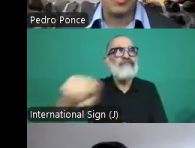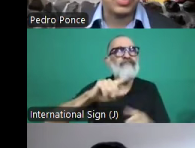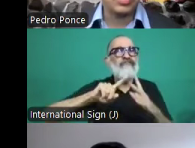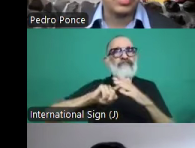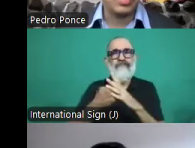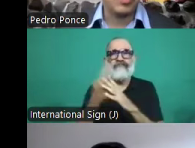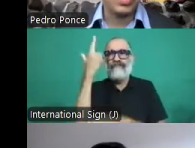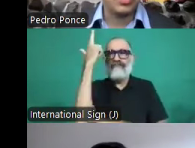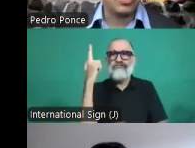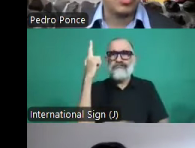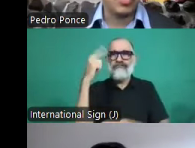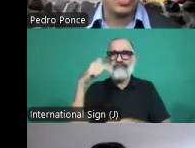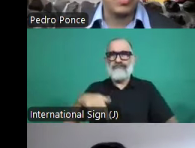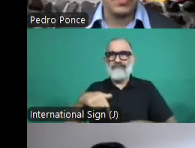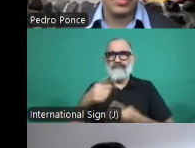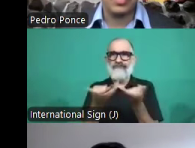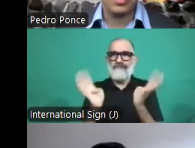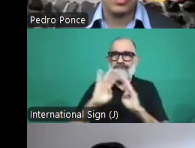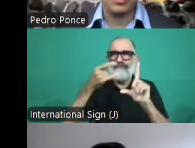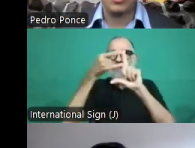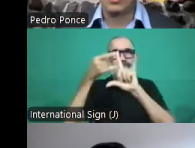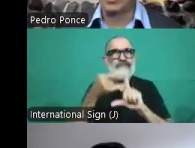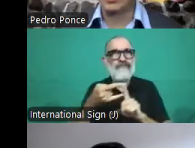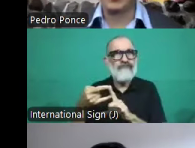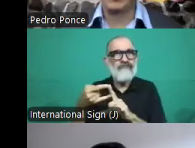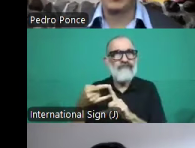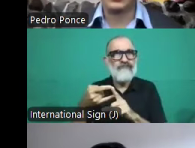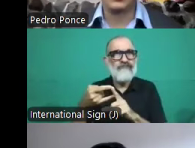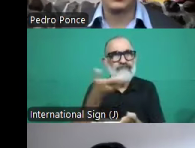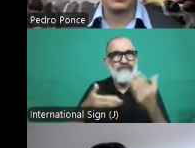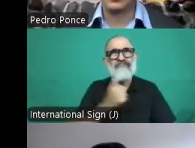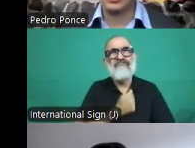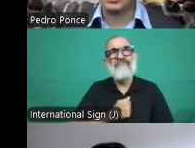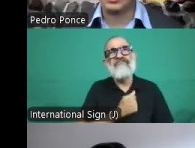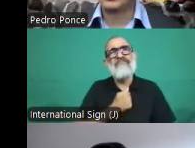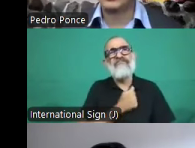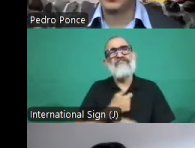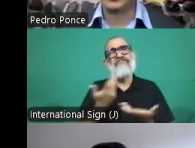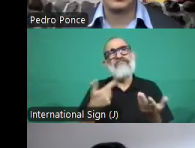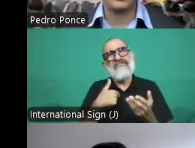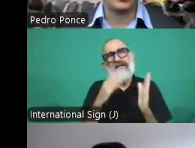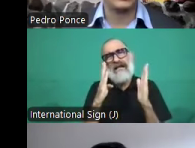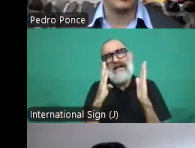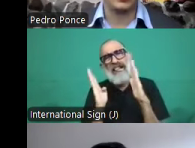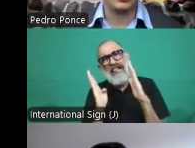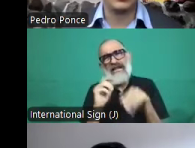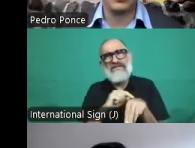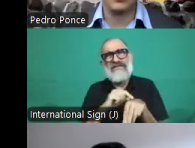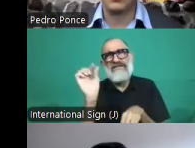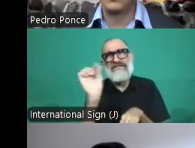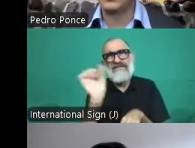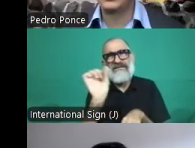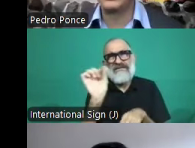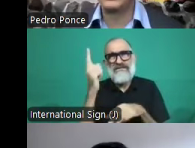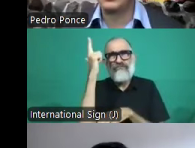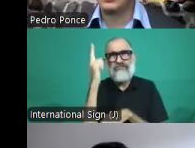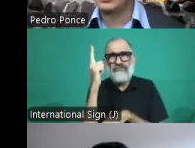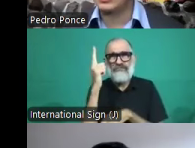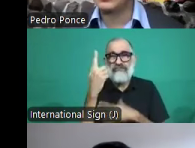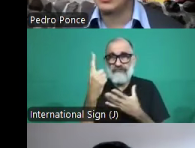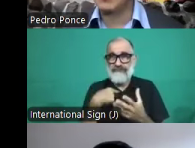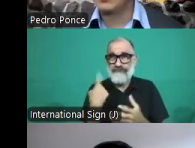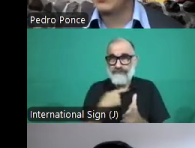are projecting an image on the screen, a welcome image that asks participants to please use their first